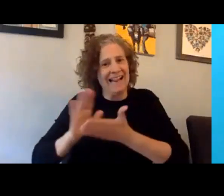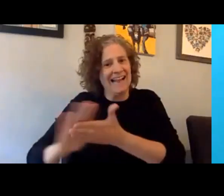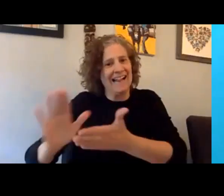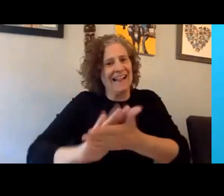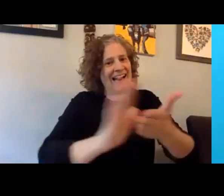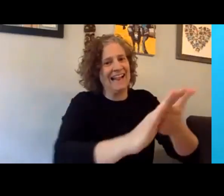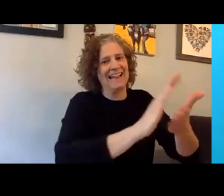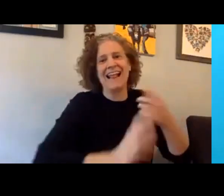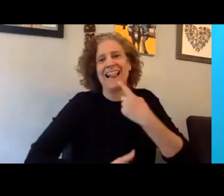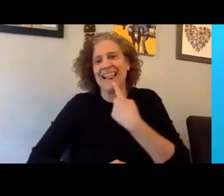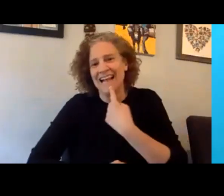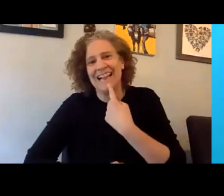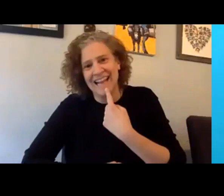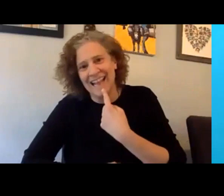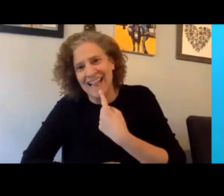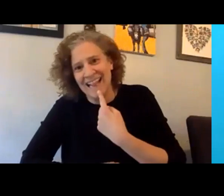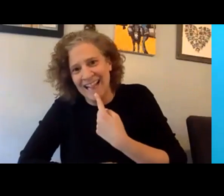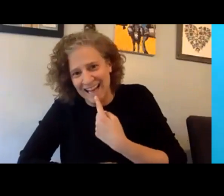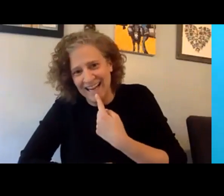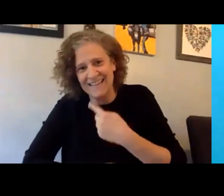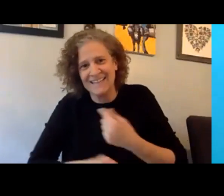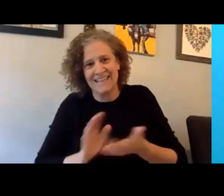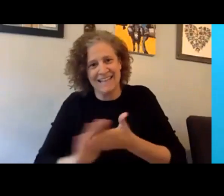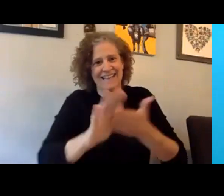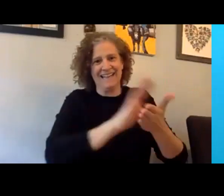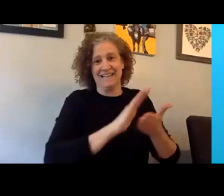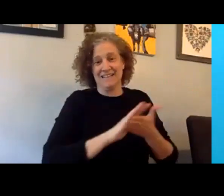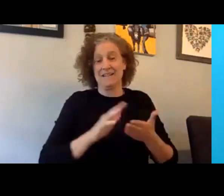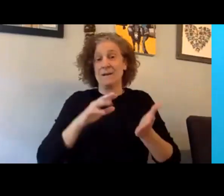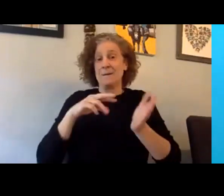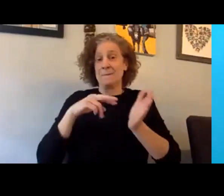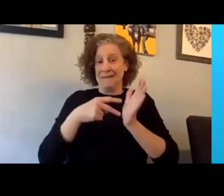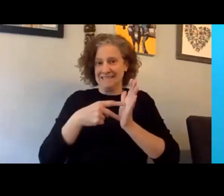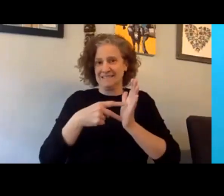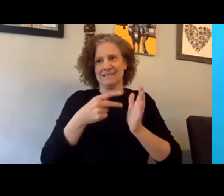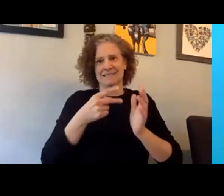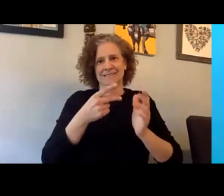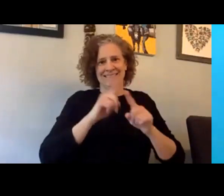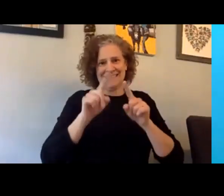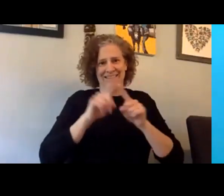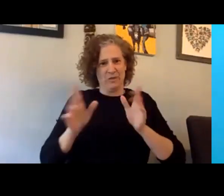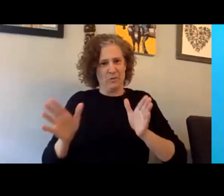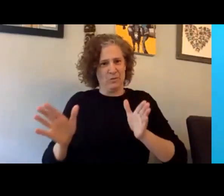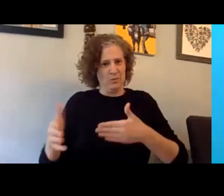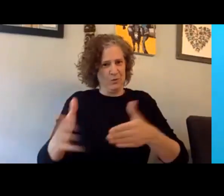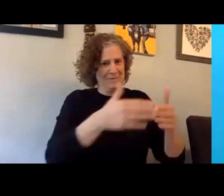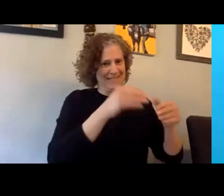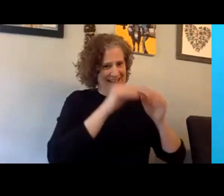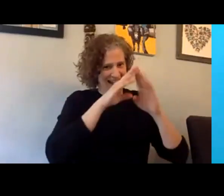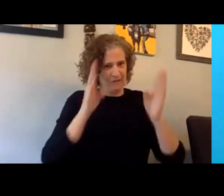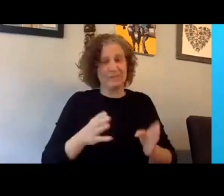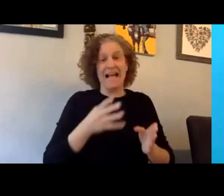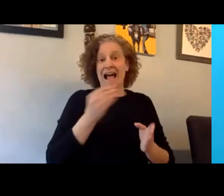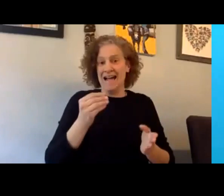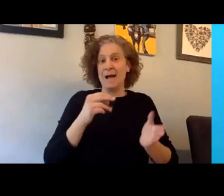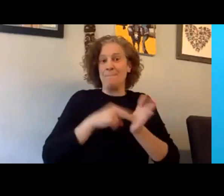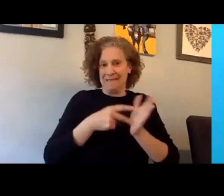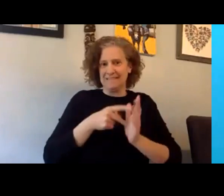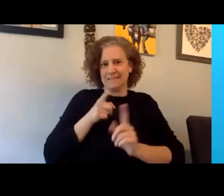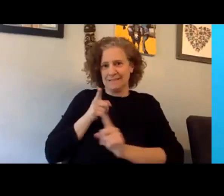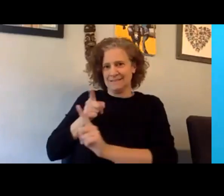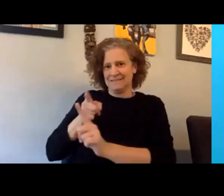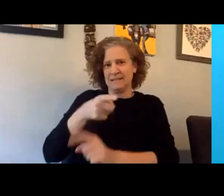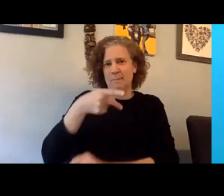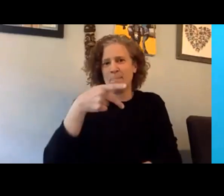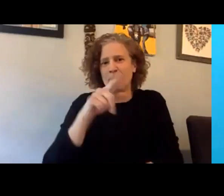I would say, come on, let's clean, and we're going to do it over and over and over. And that we're going to move